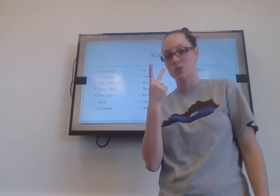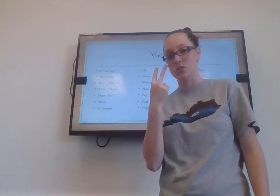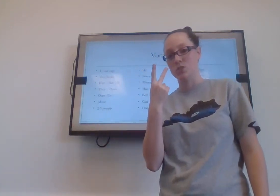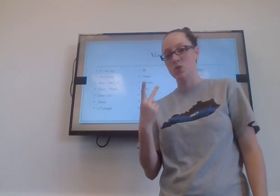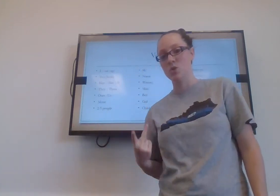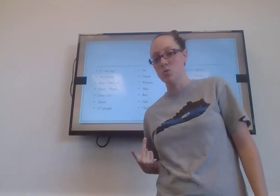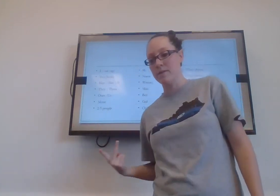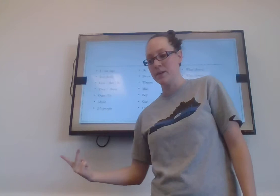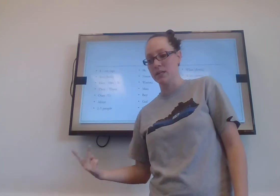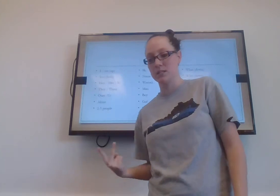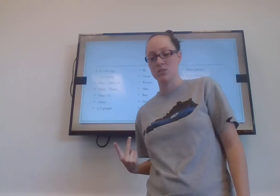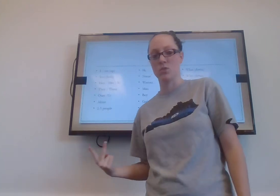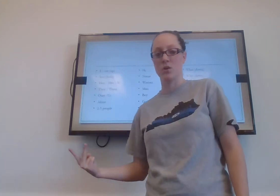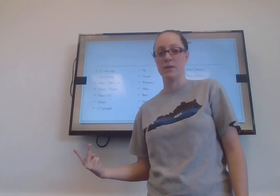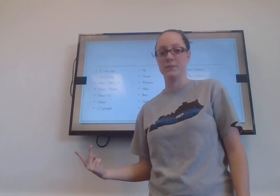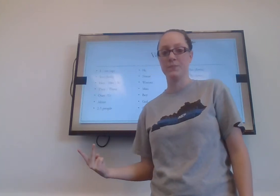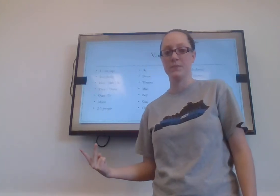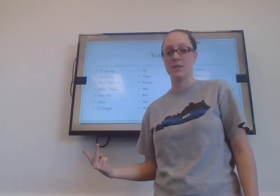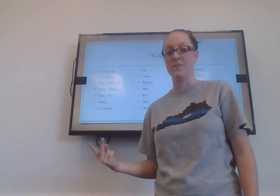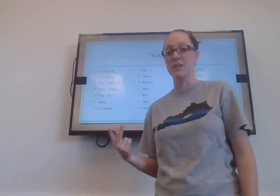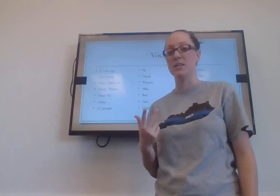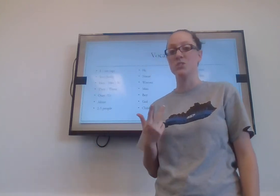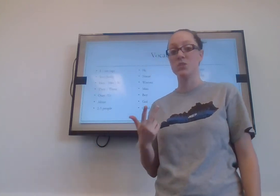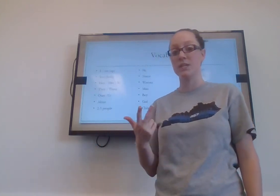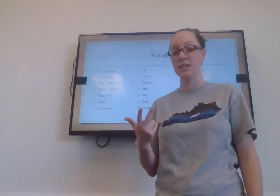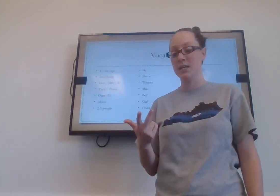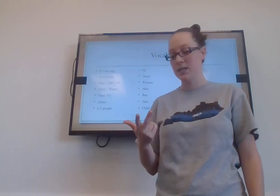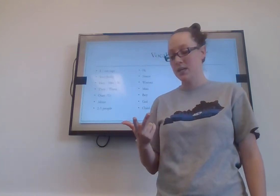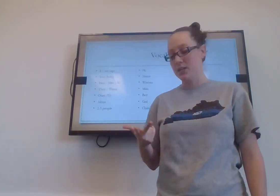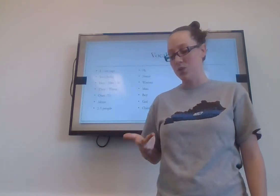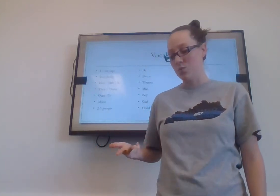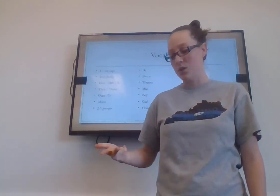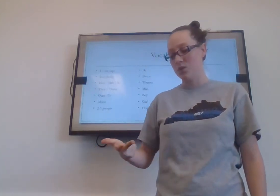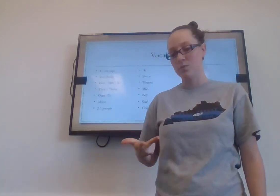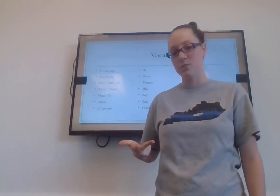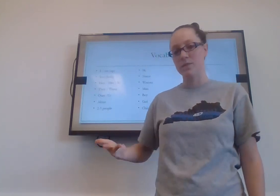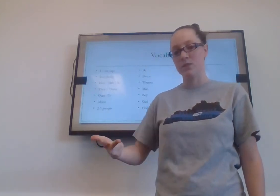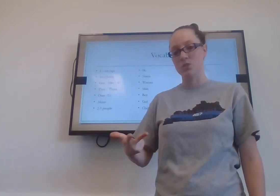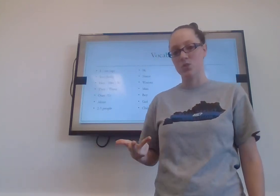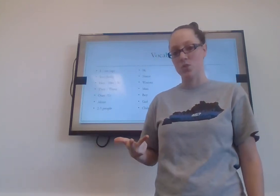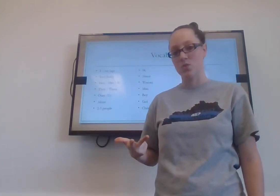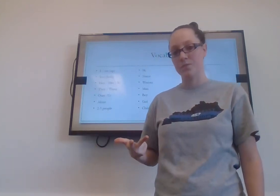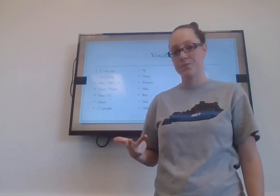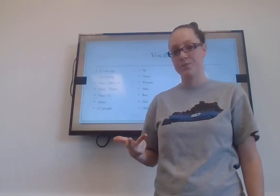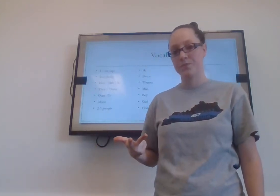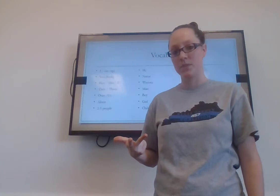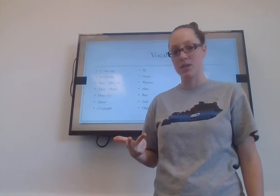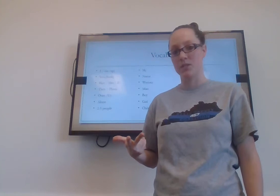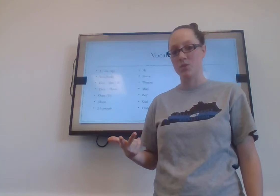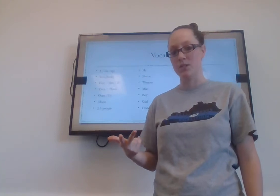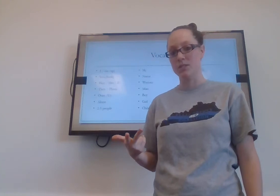The 2 of us are going. If it is 3, then you want to do more of a circle. Okay, so it's